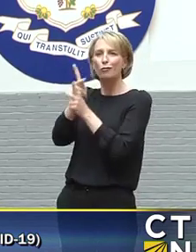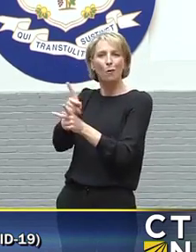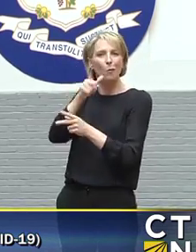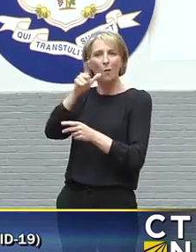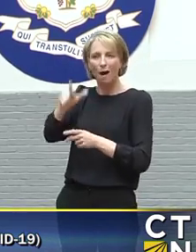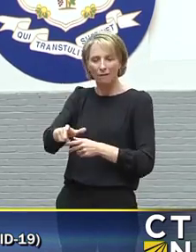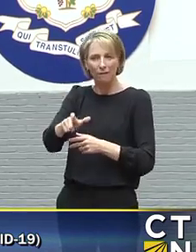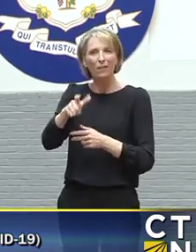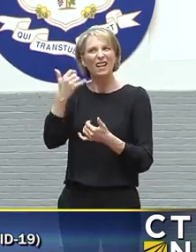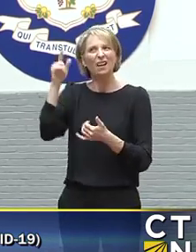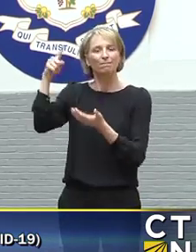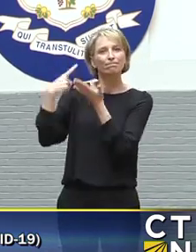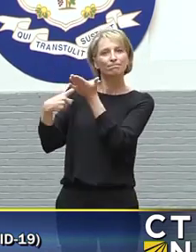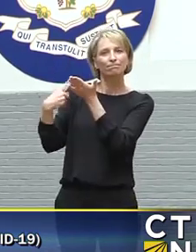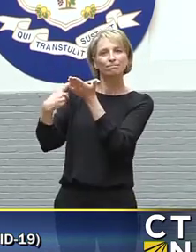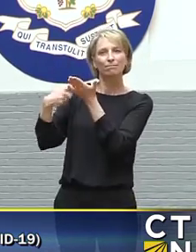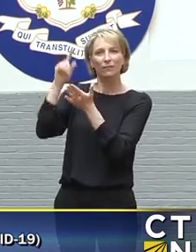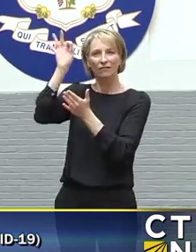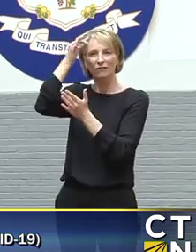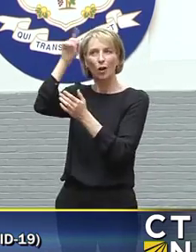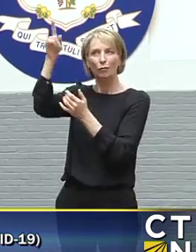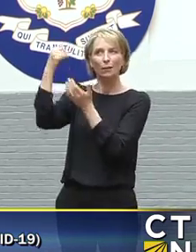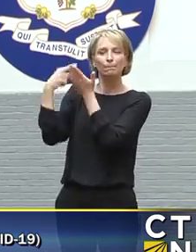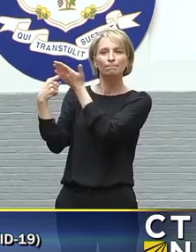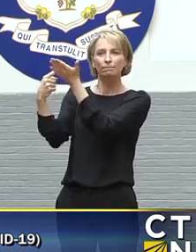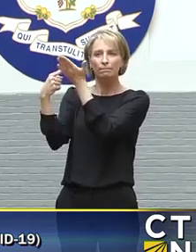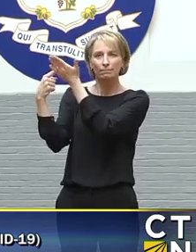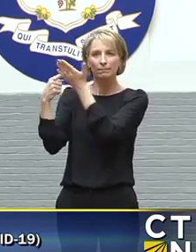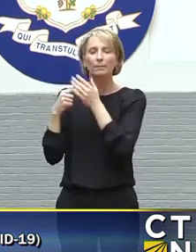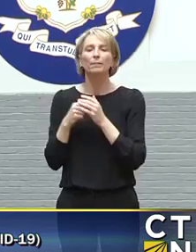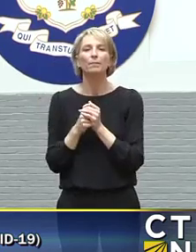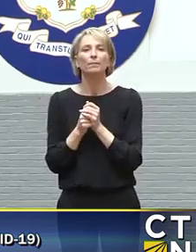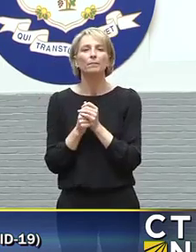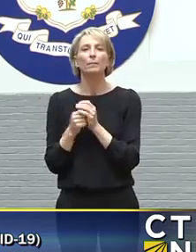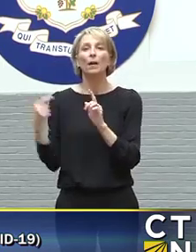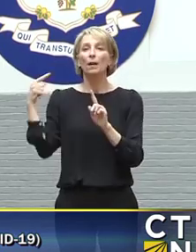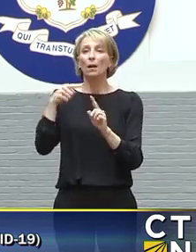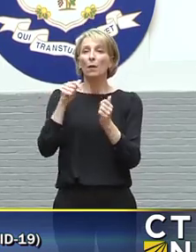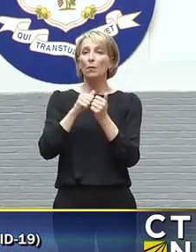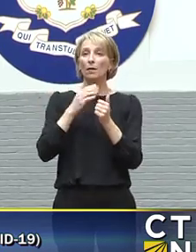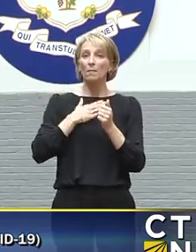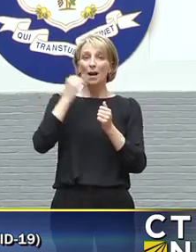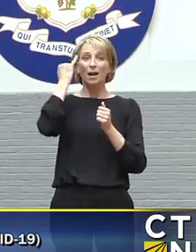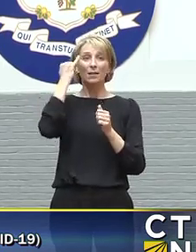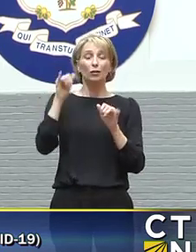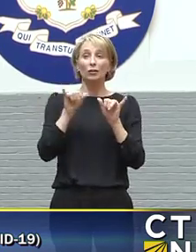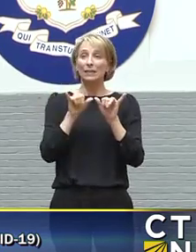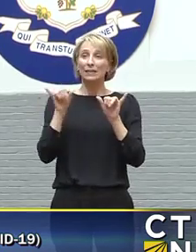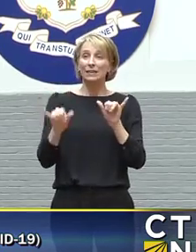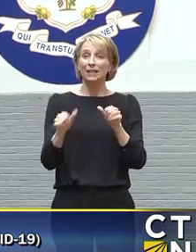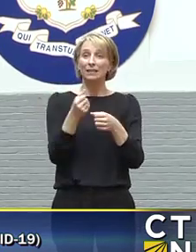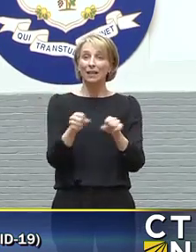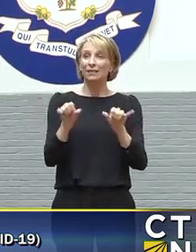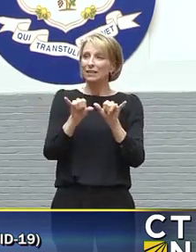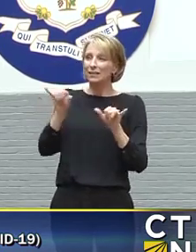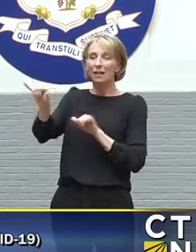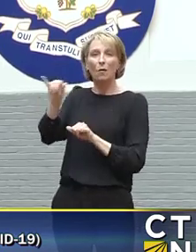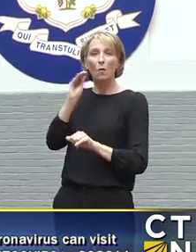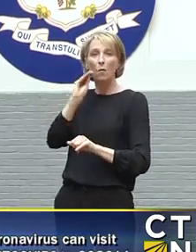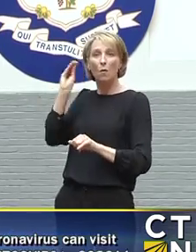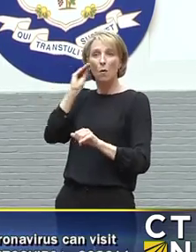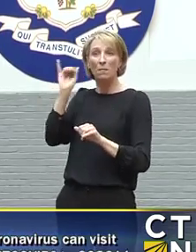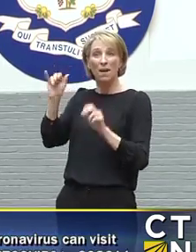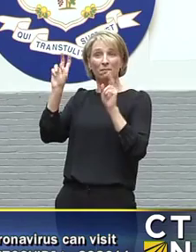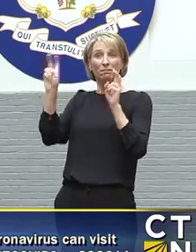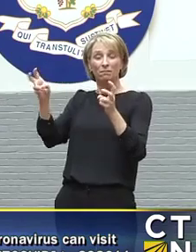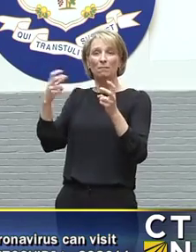small businesses about what we're doing when it comes to stay safe, stay at home. I've also talked to our some of our major employers as